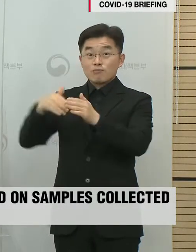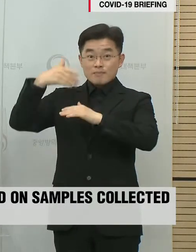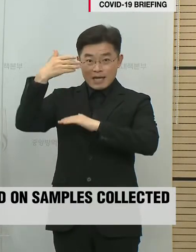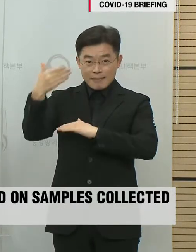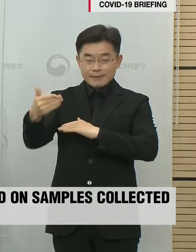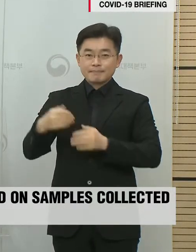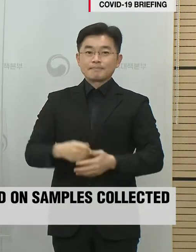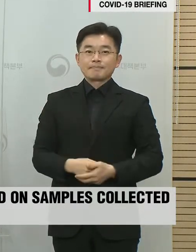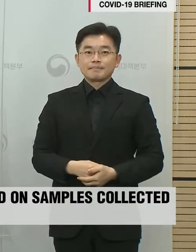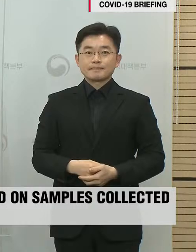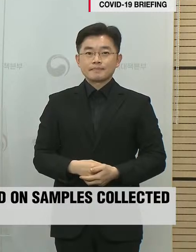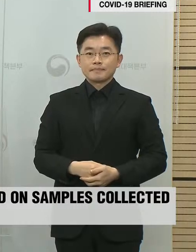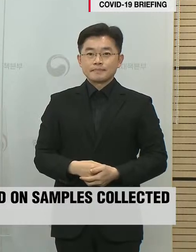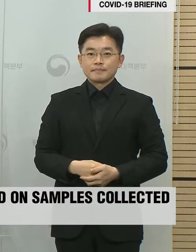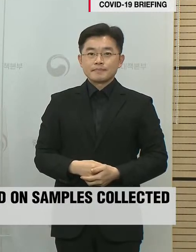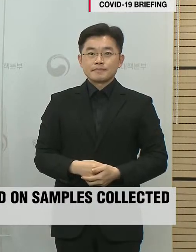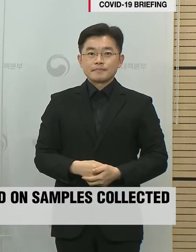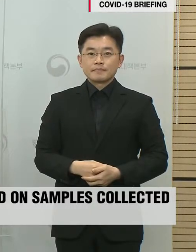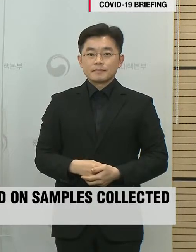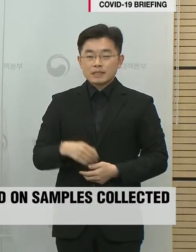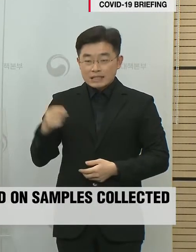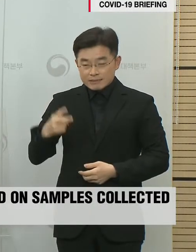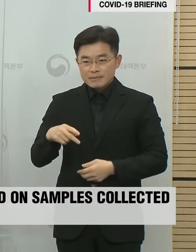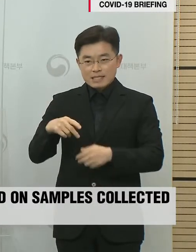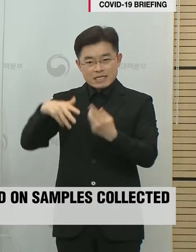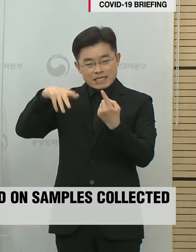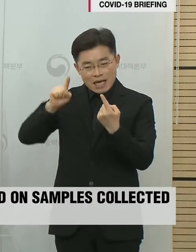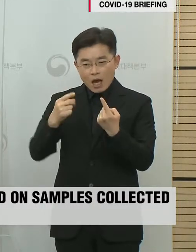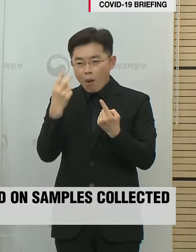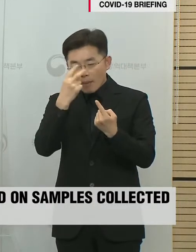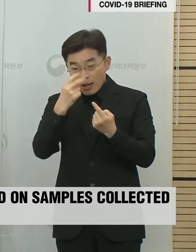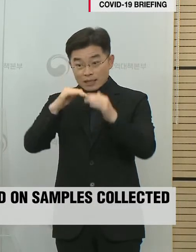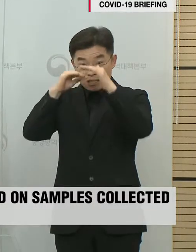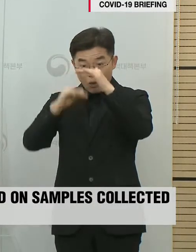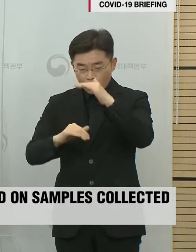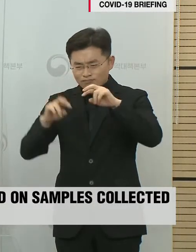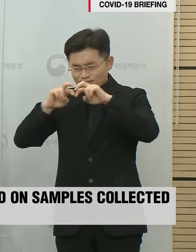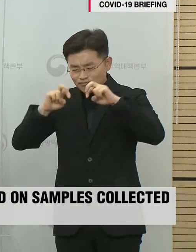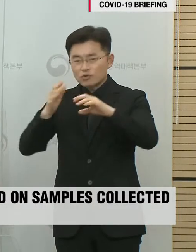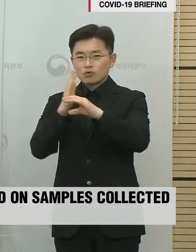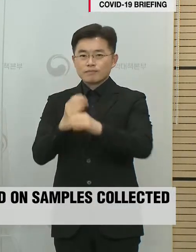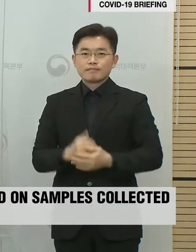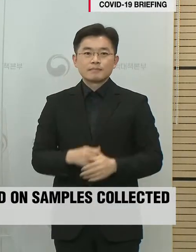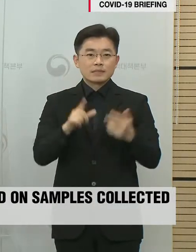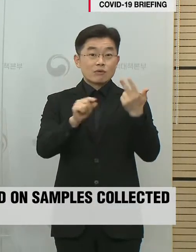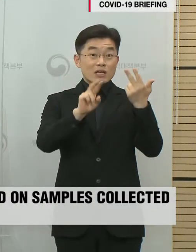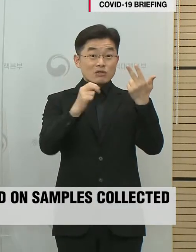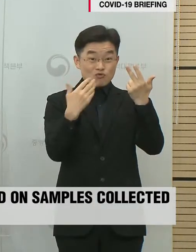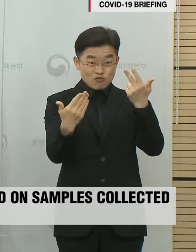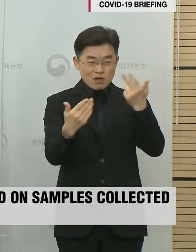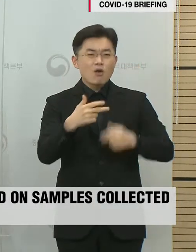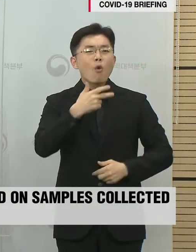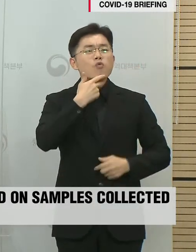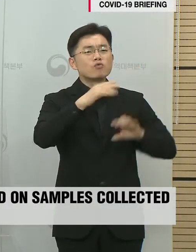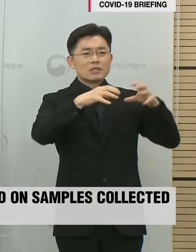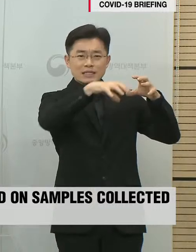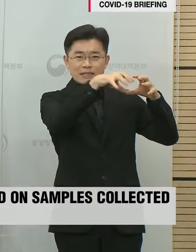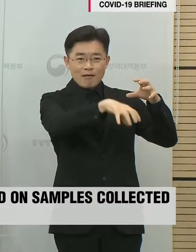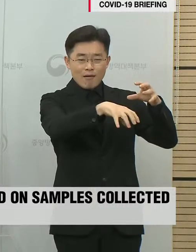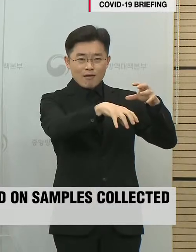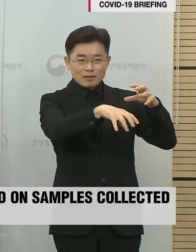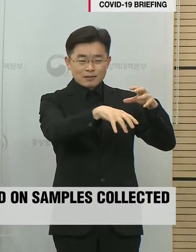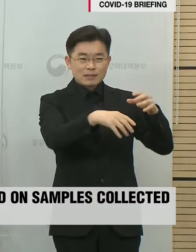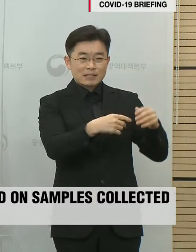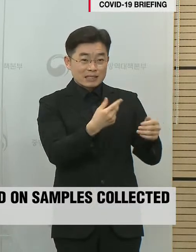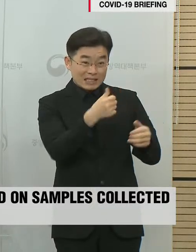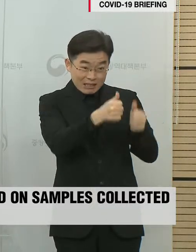our approved of the first round of clinical trial, and we have the results of the first clinical trial, and we